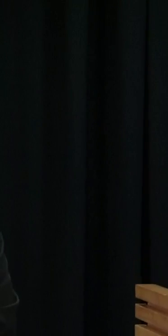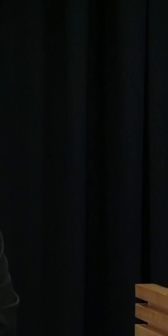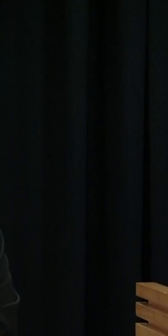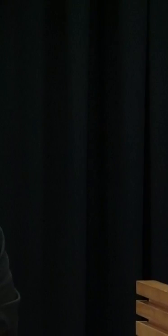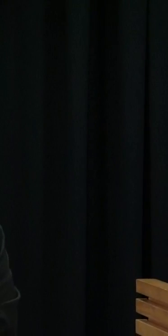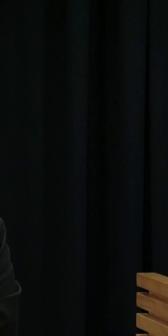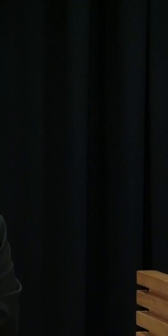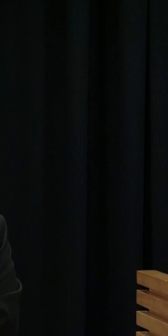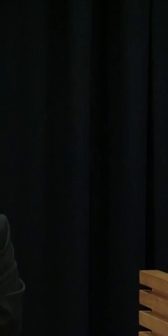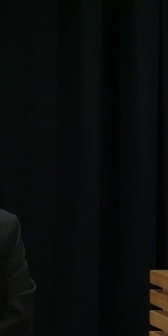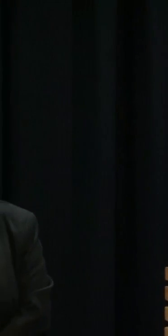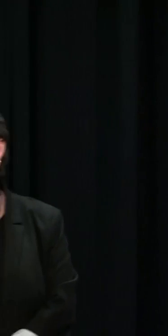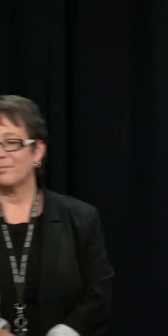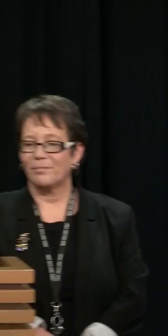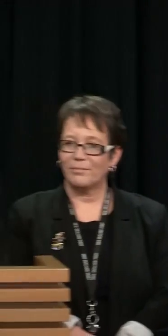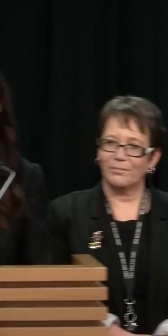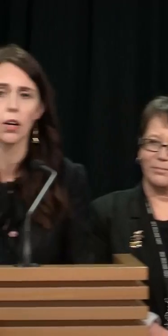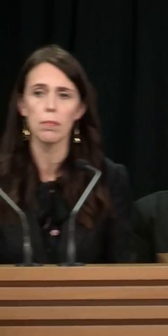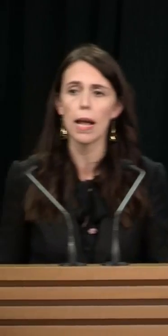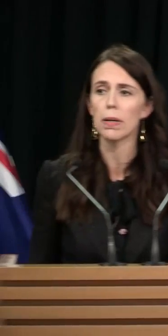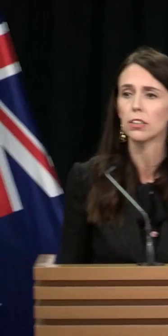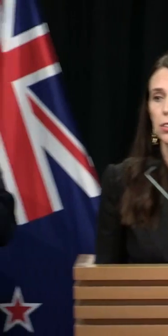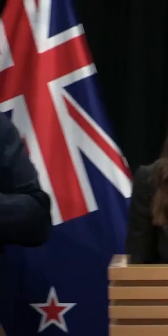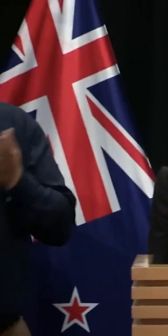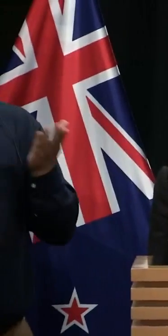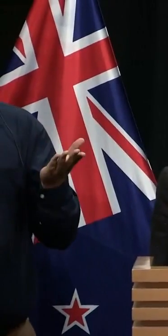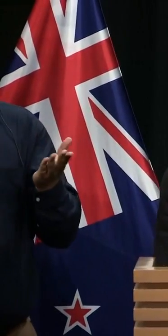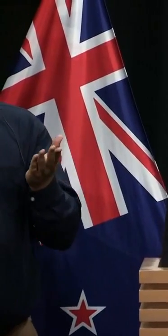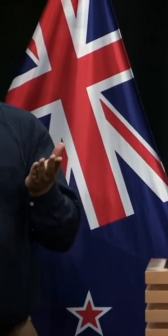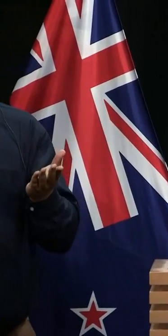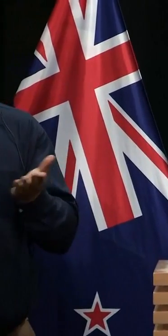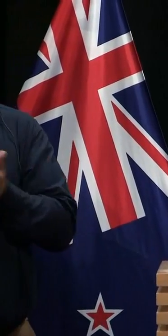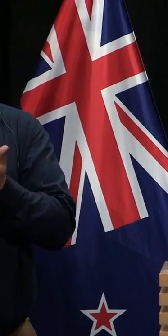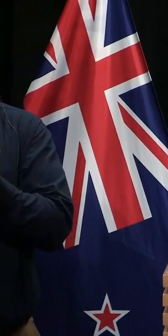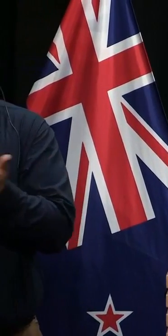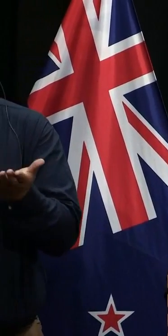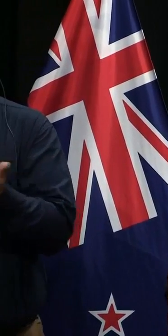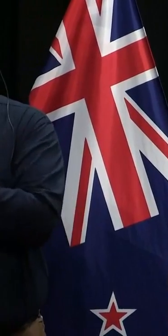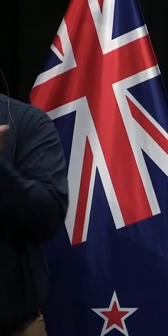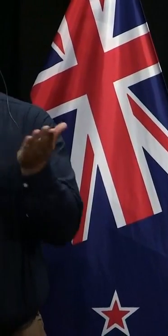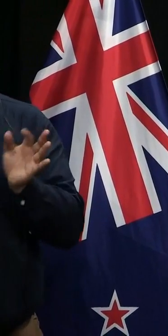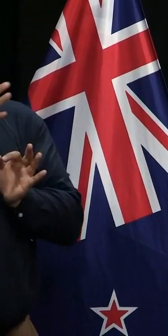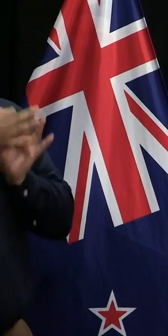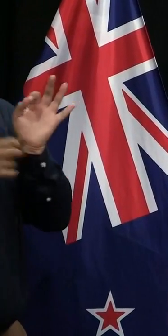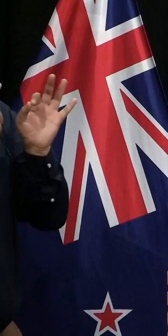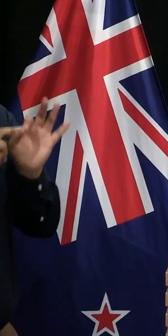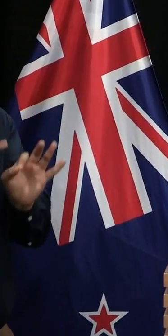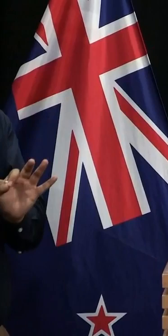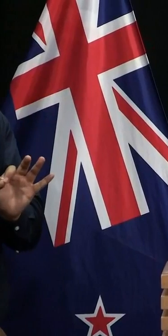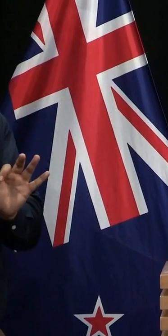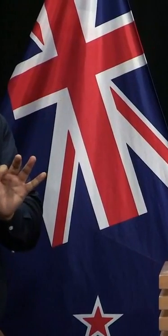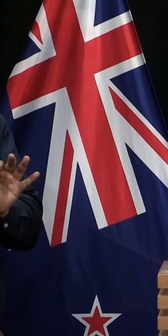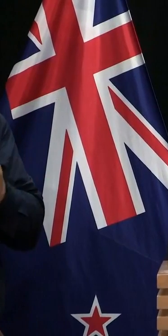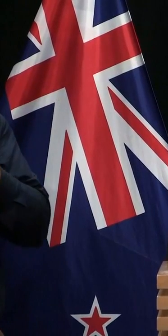my best to answer, of course. Thank you, Sir Anand. And I'm happy to take questions and from either of